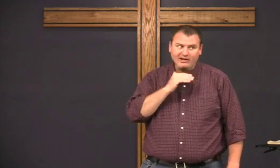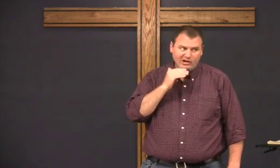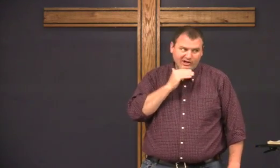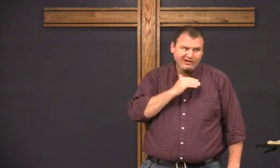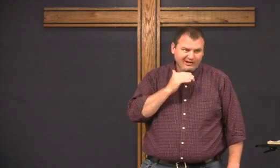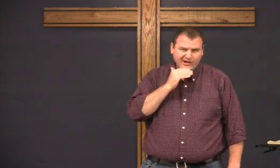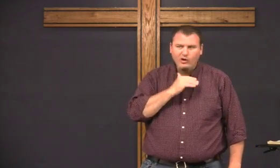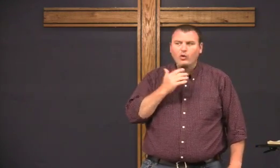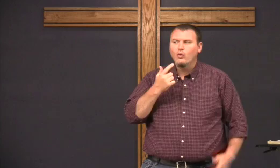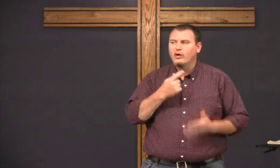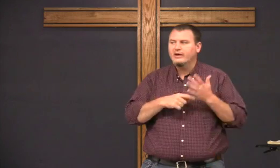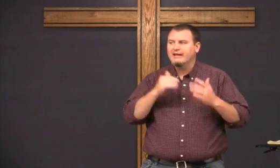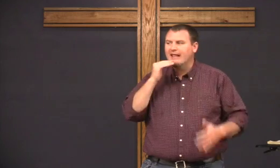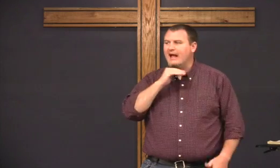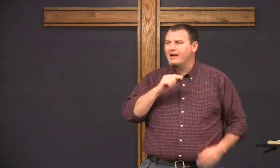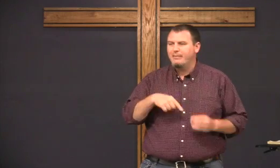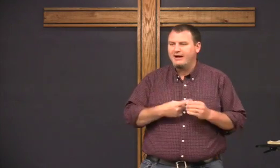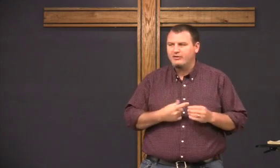Liar. What did he lie about?